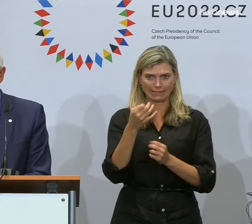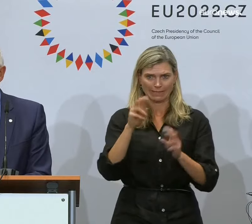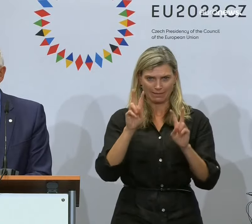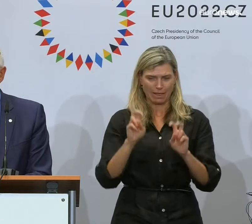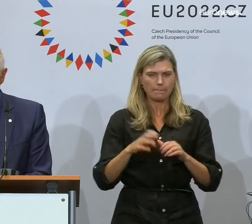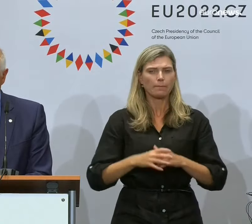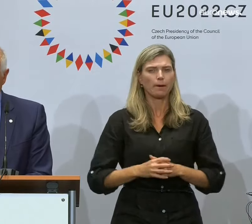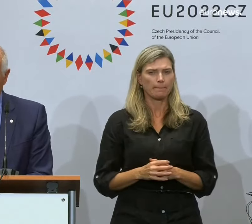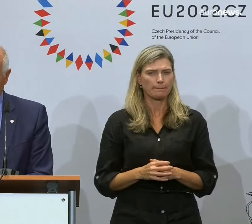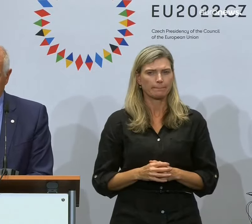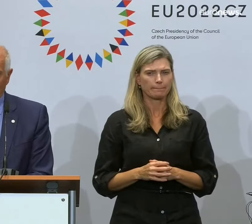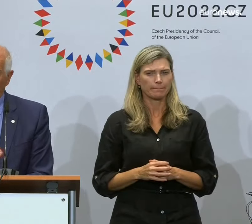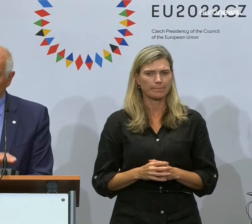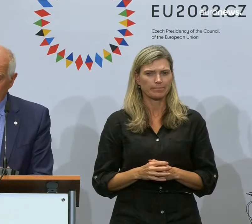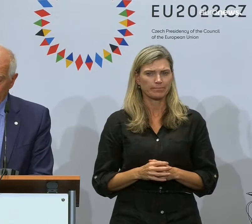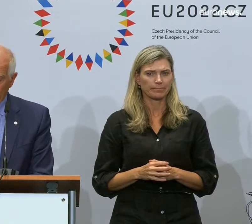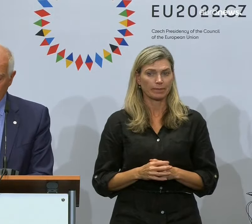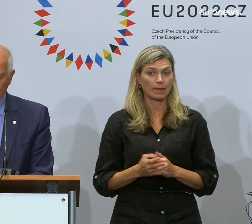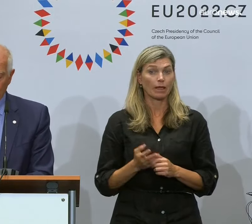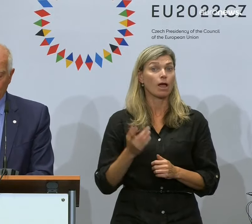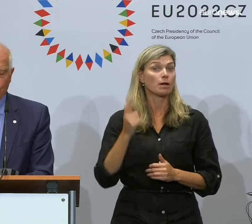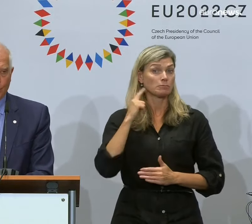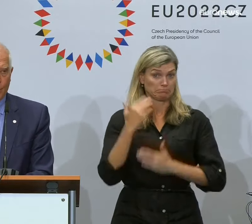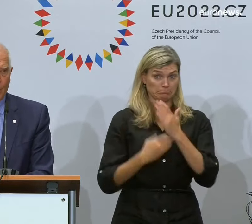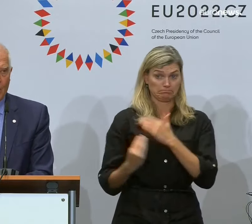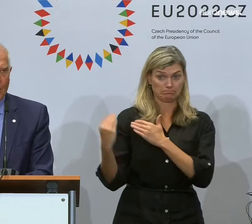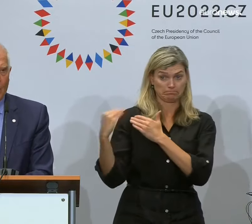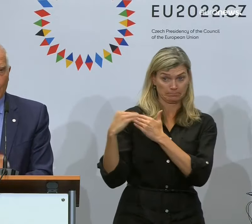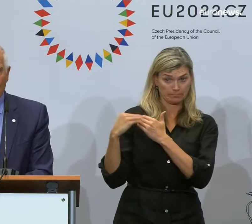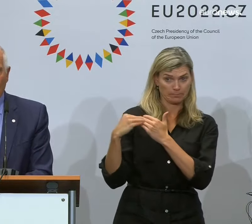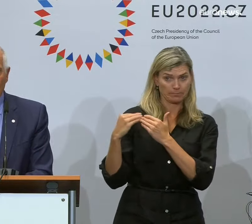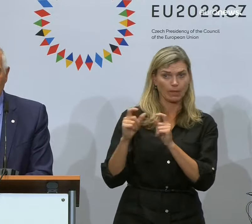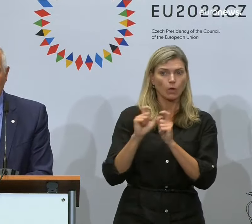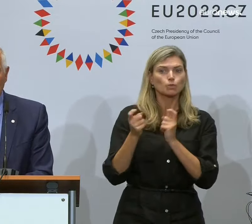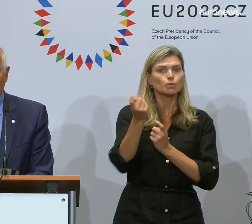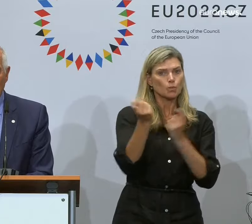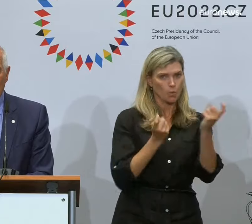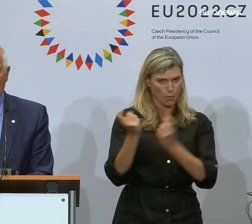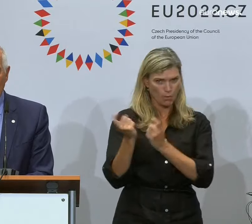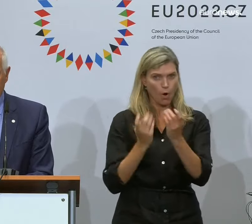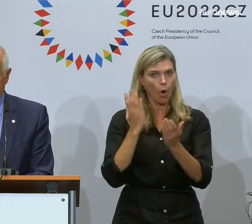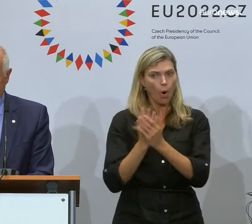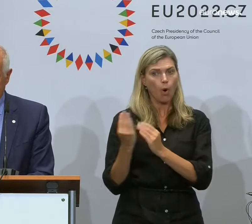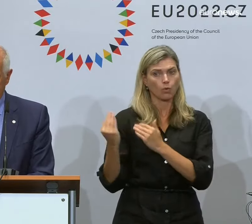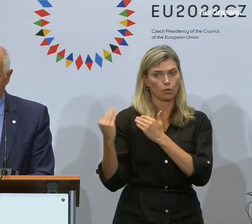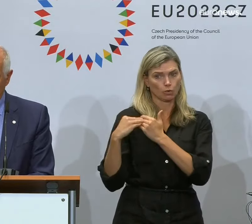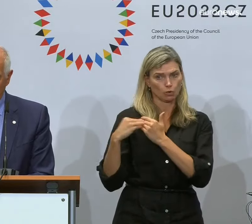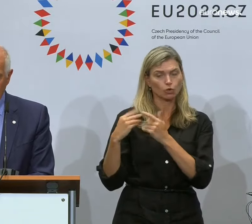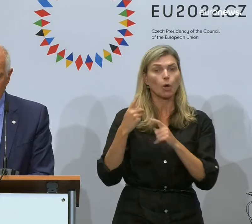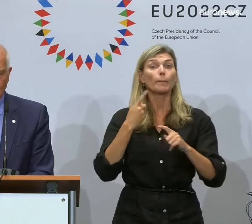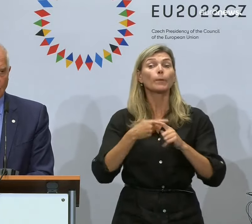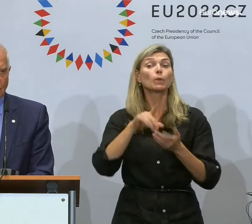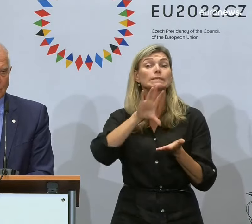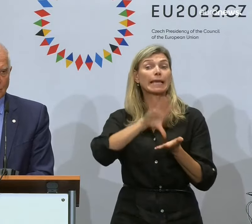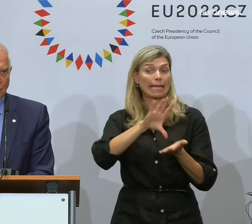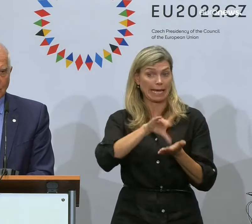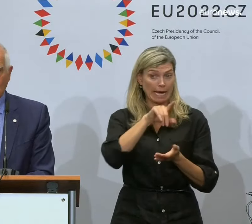I got feedbacks from all delegations. I got comments from Iran and the